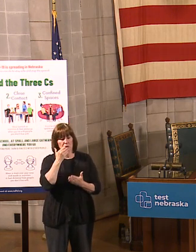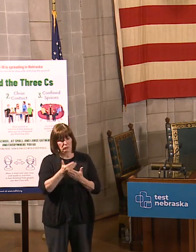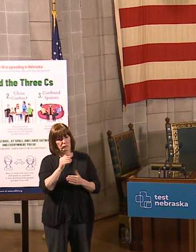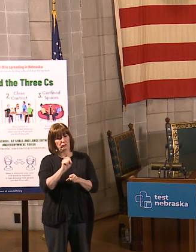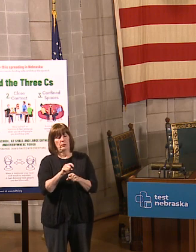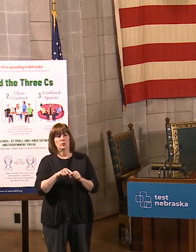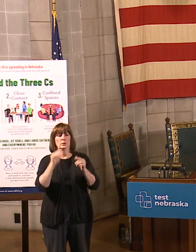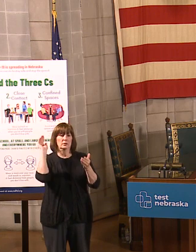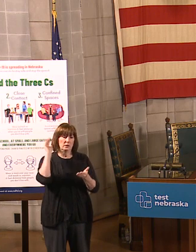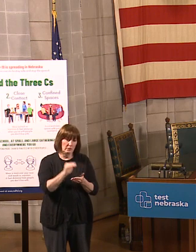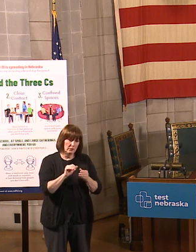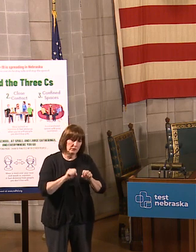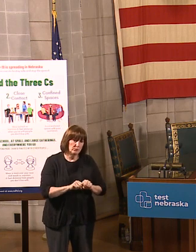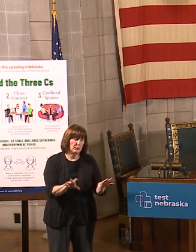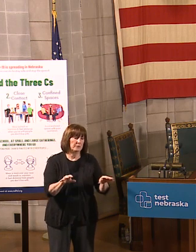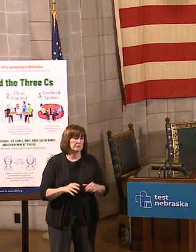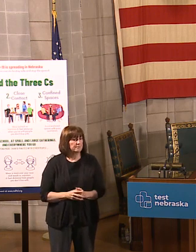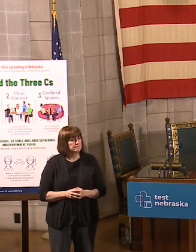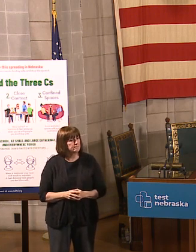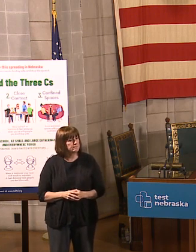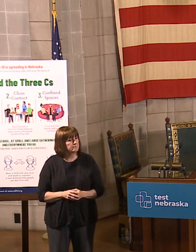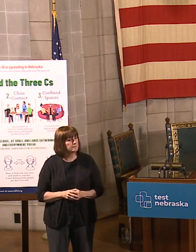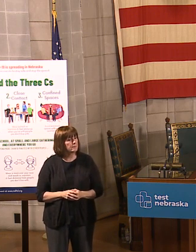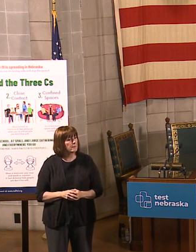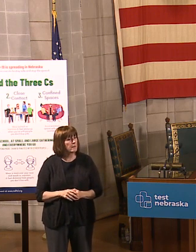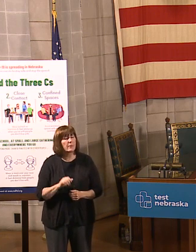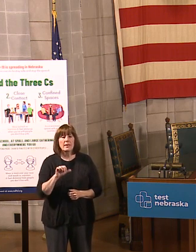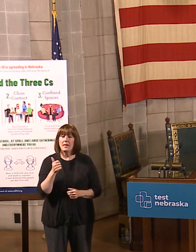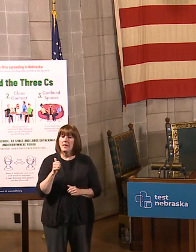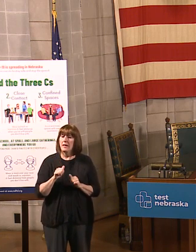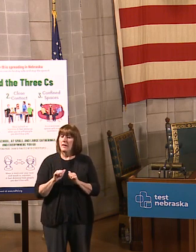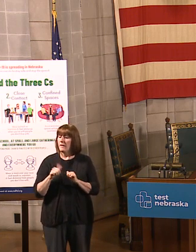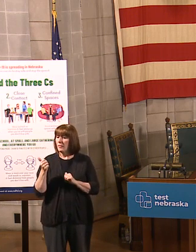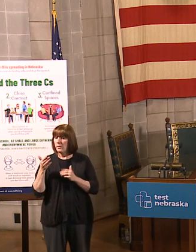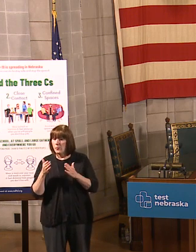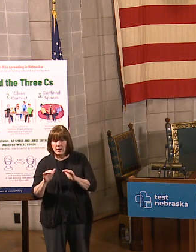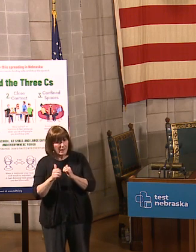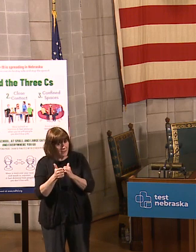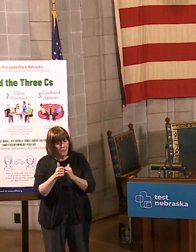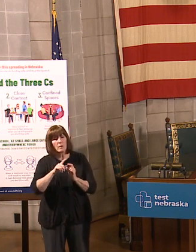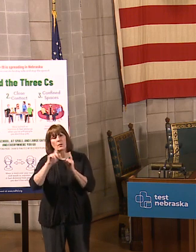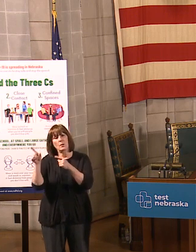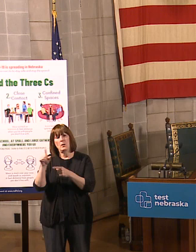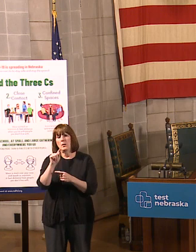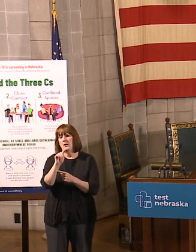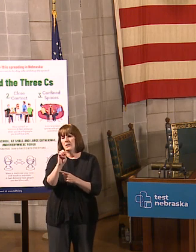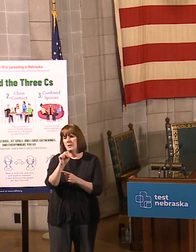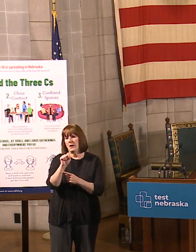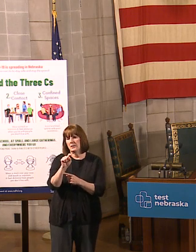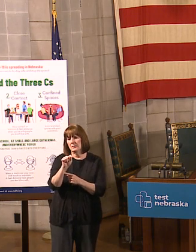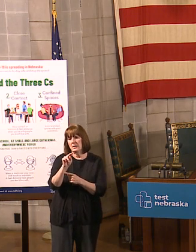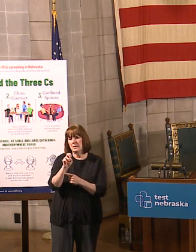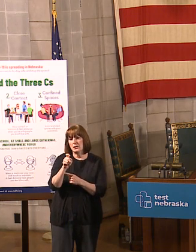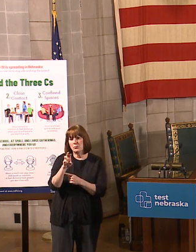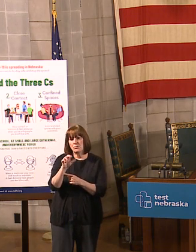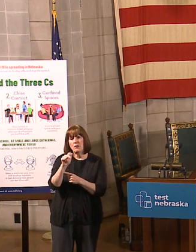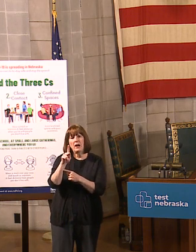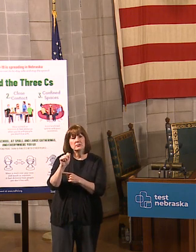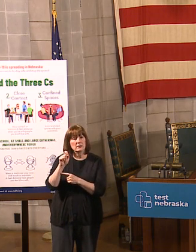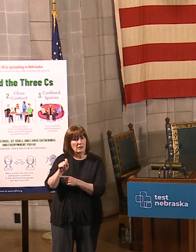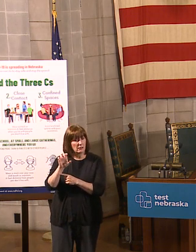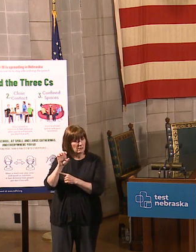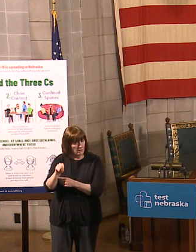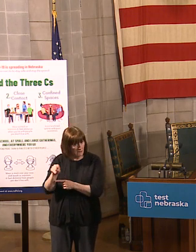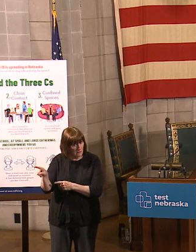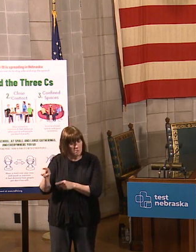down the spread of the virus overall. Another way to do that is through Test Nebraska. You go to the Test Nebraska site, testnebraska.com, fill